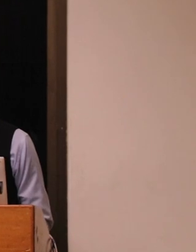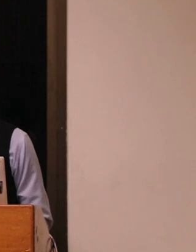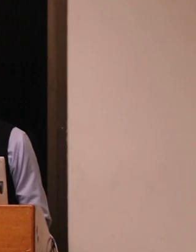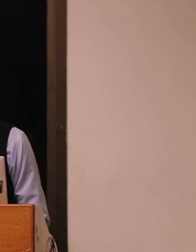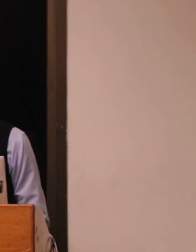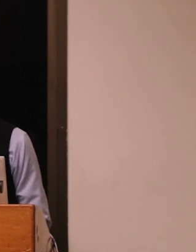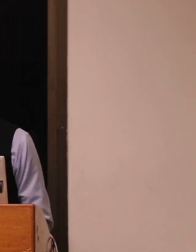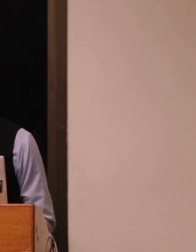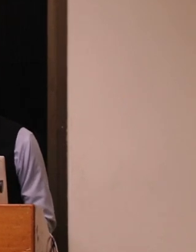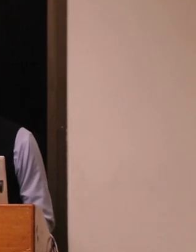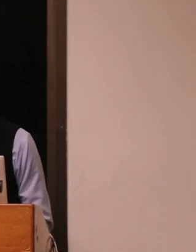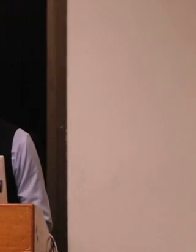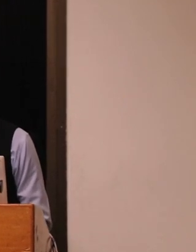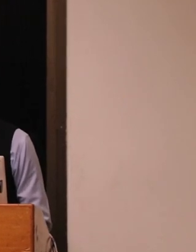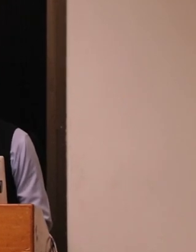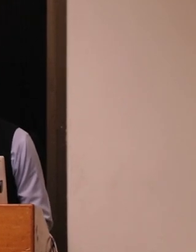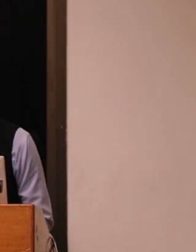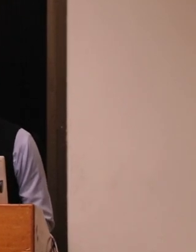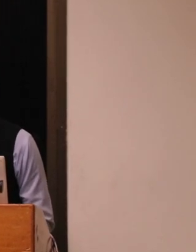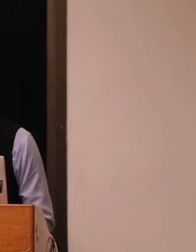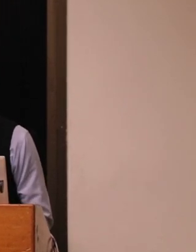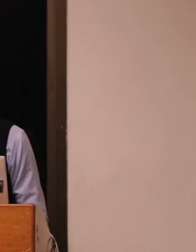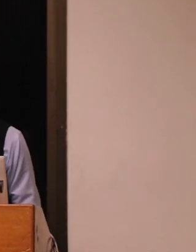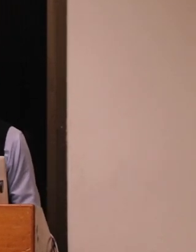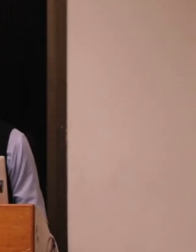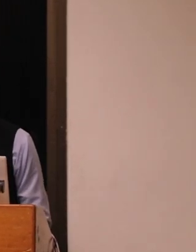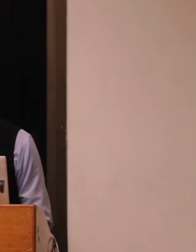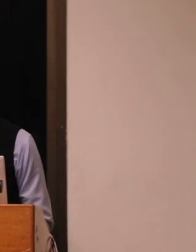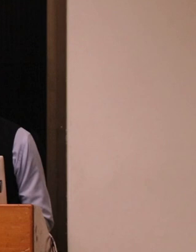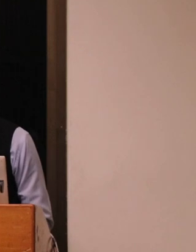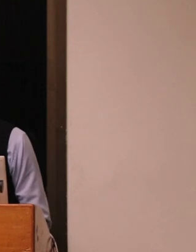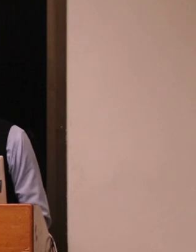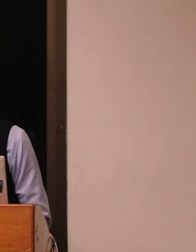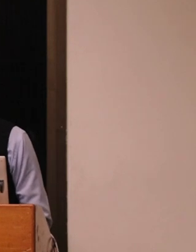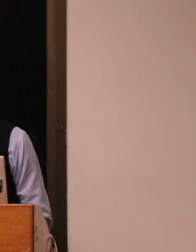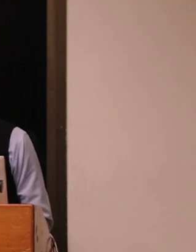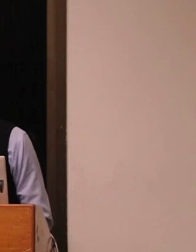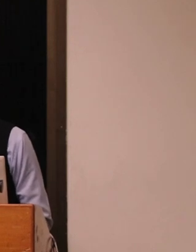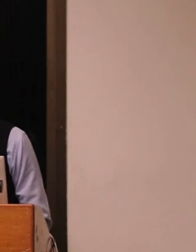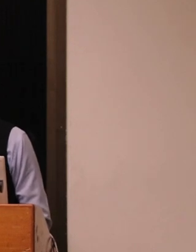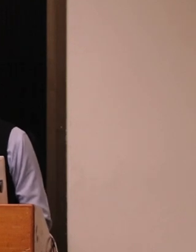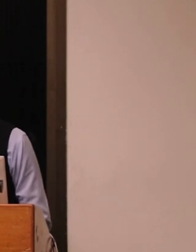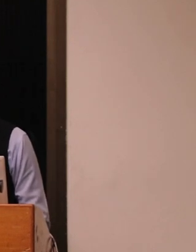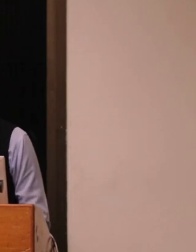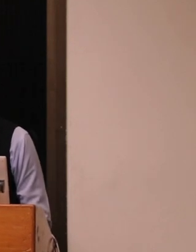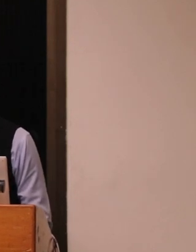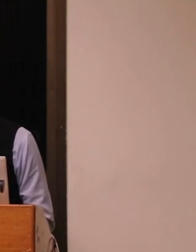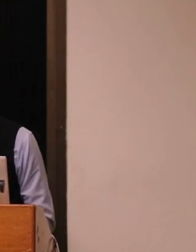think tank doing legal research in the to make better laws and improve governance for the public